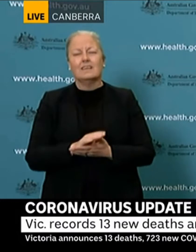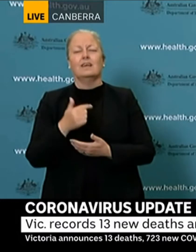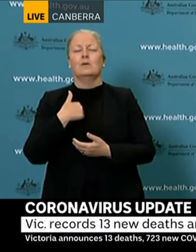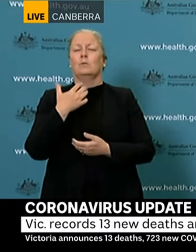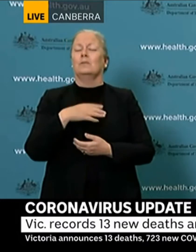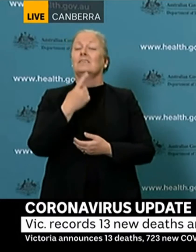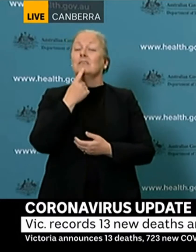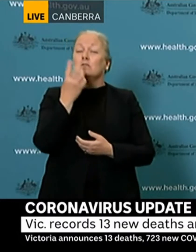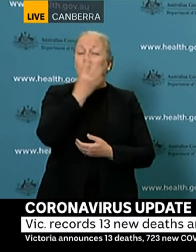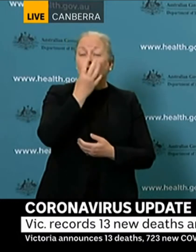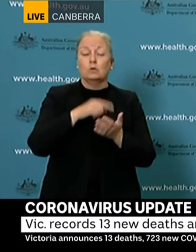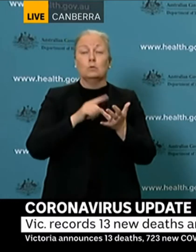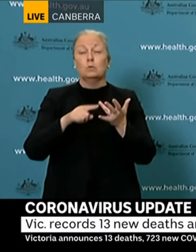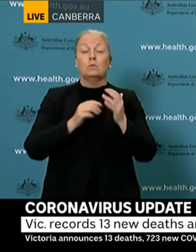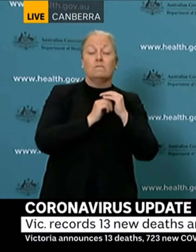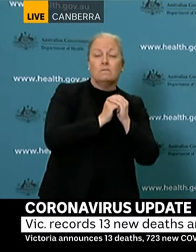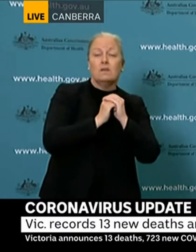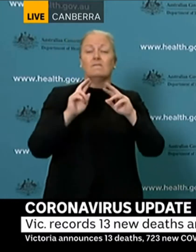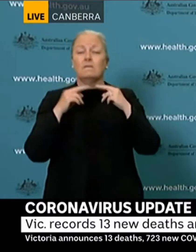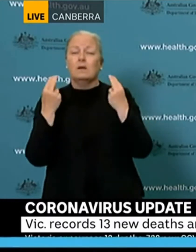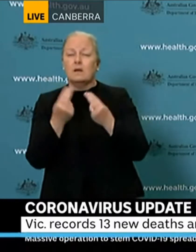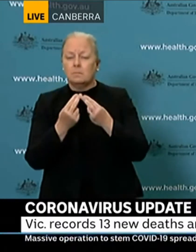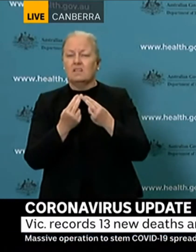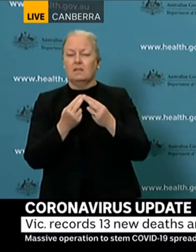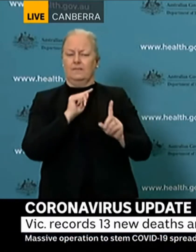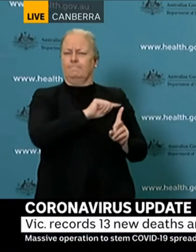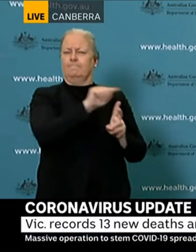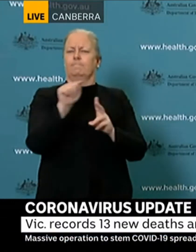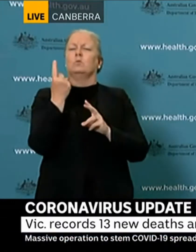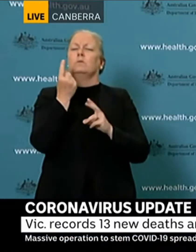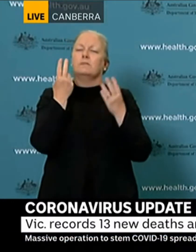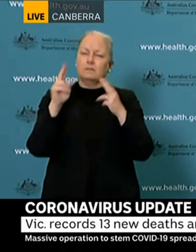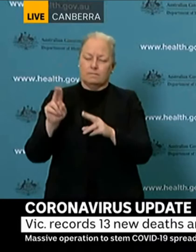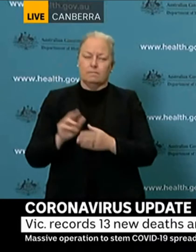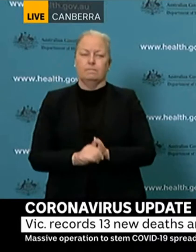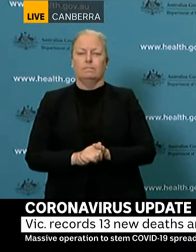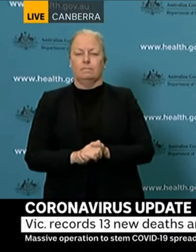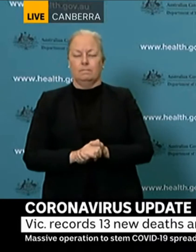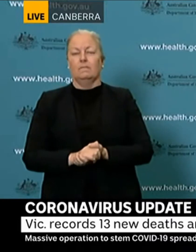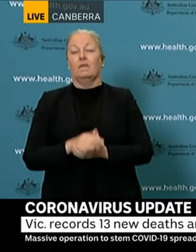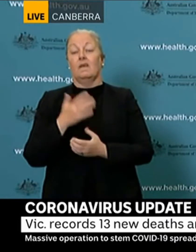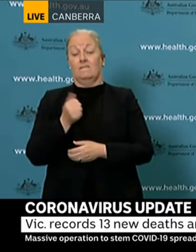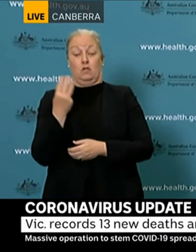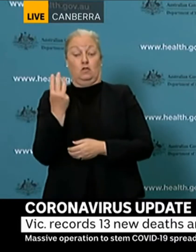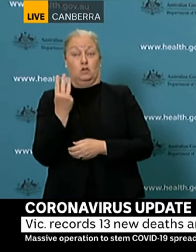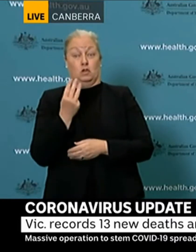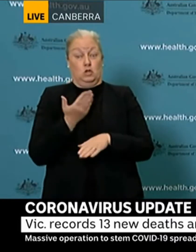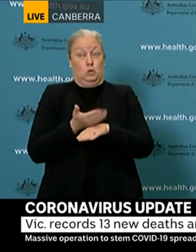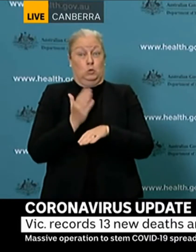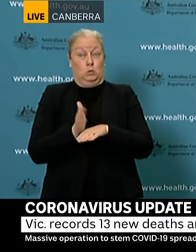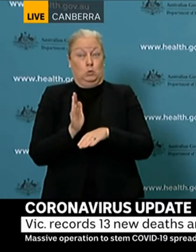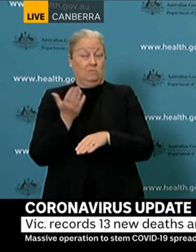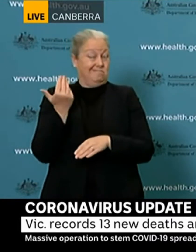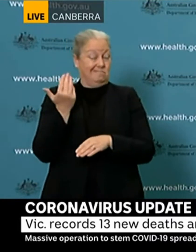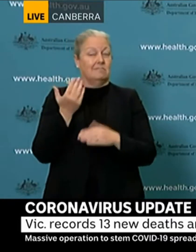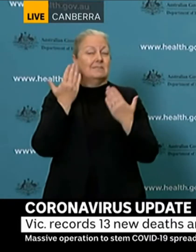go out to all the friends and families of those people. And that includes 13 new deaths in the last 24